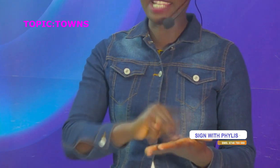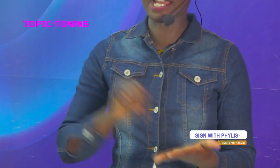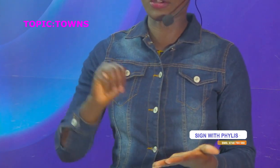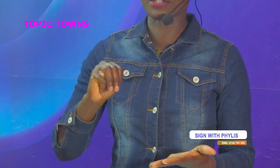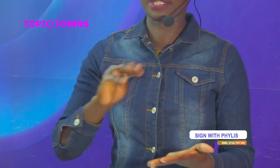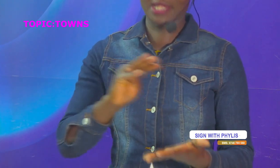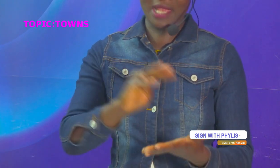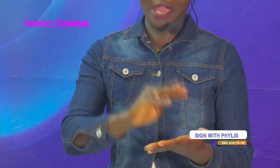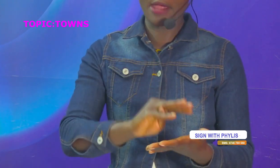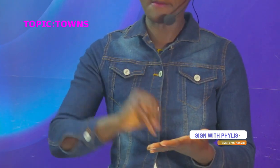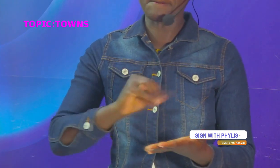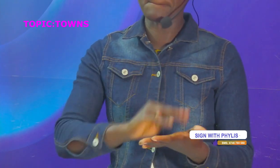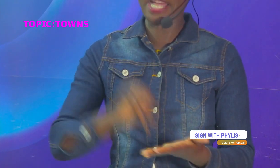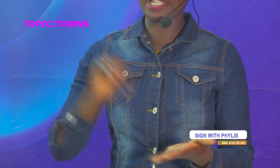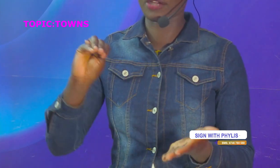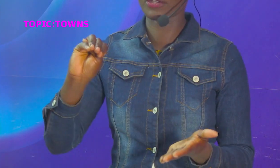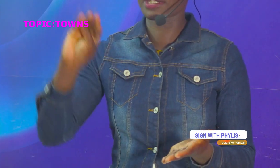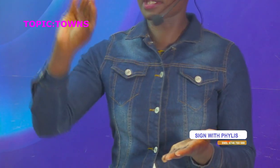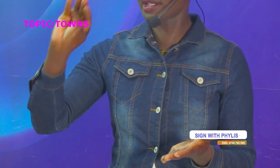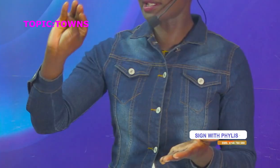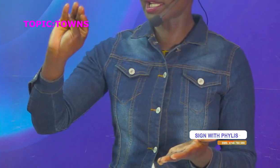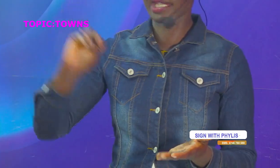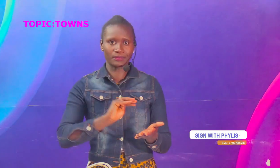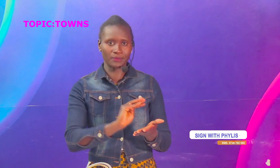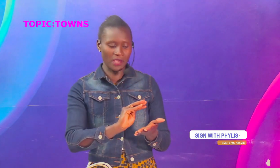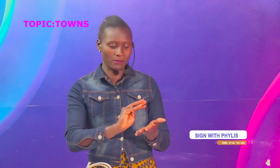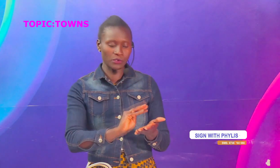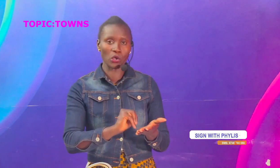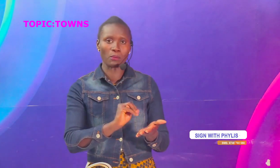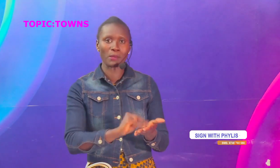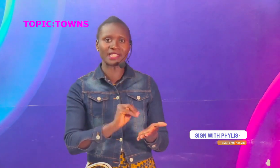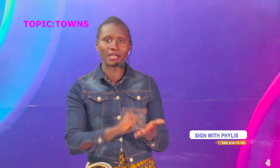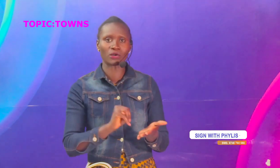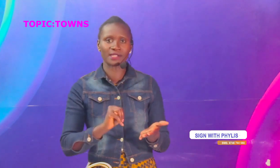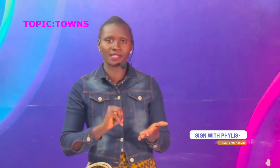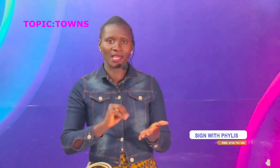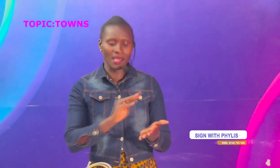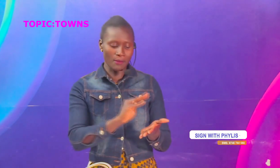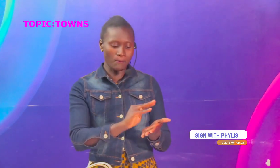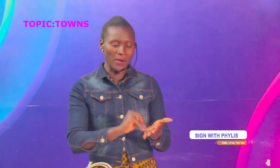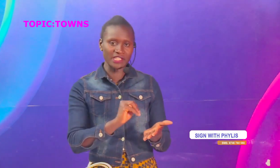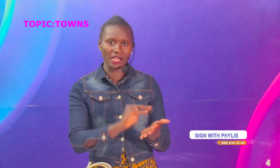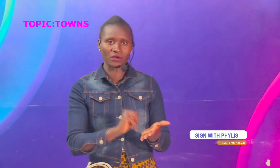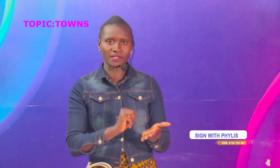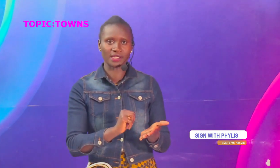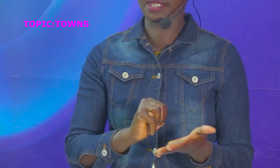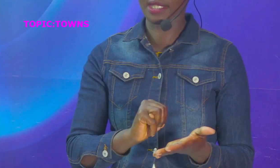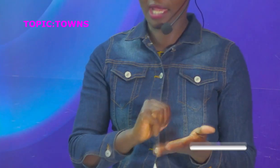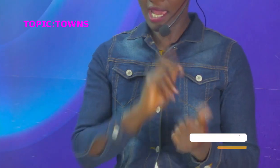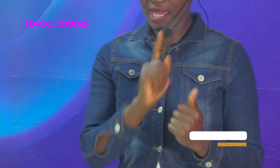Machakos, Machakos. This is letter M. So Machakos, Machakos. And then